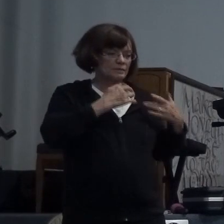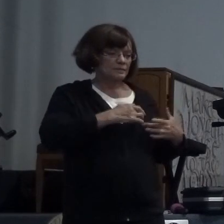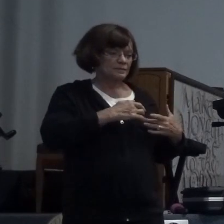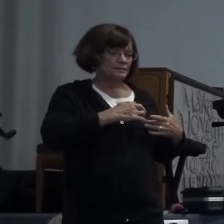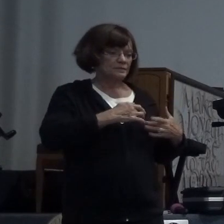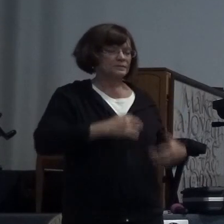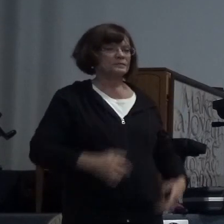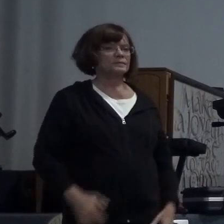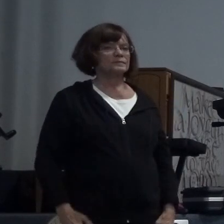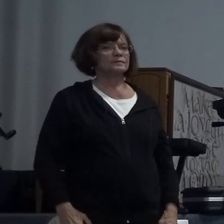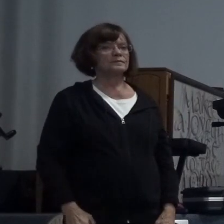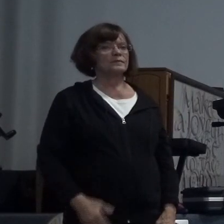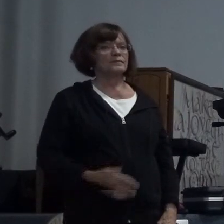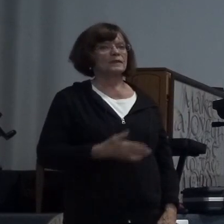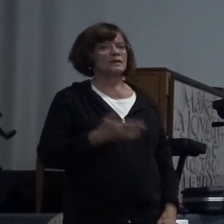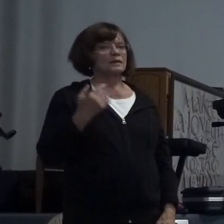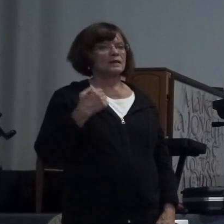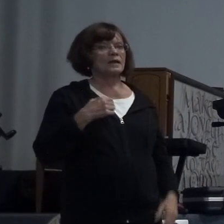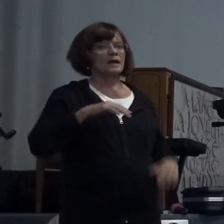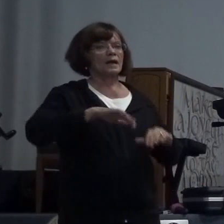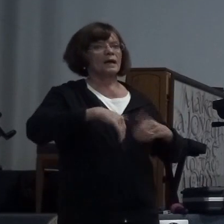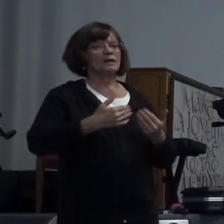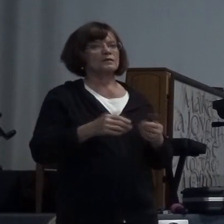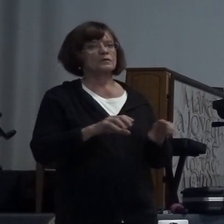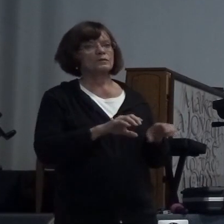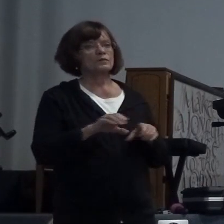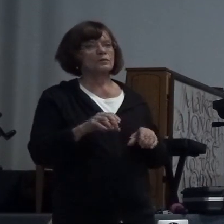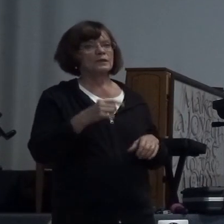Another thing that I hear is, how do we forgive ourselves?